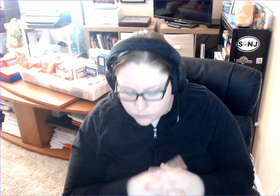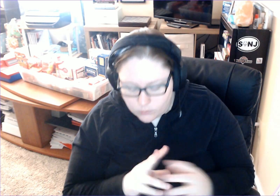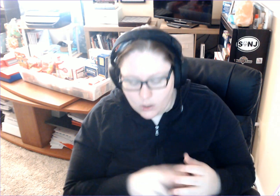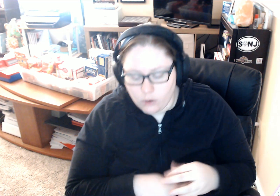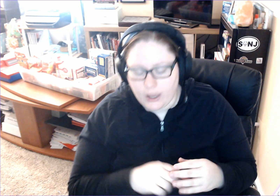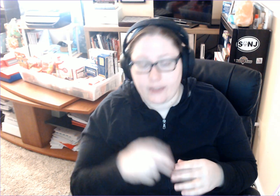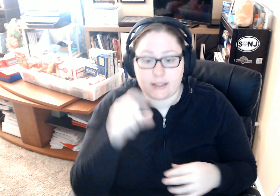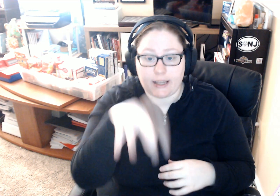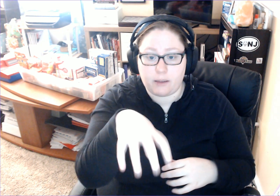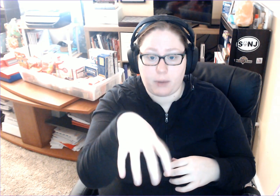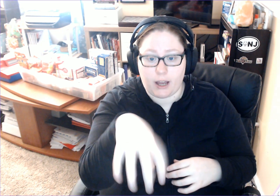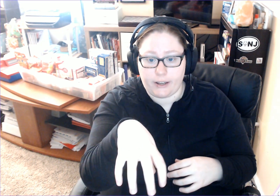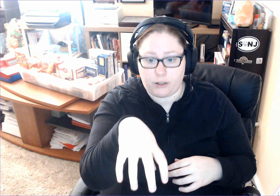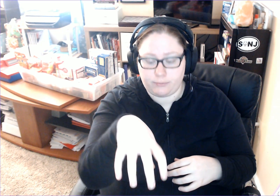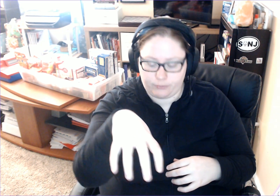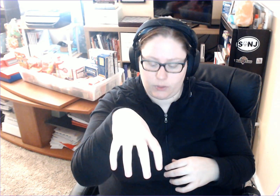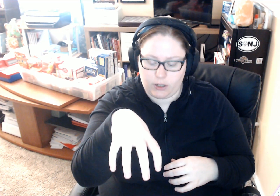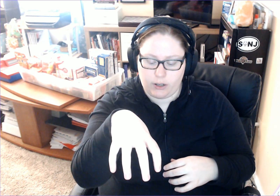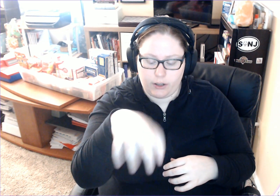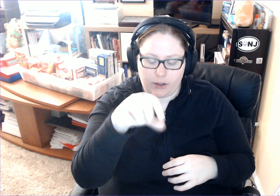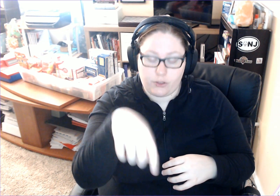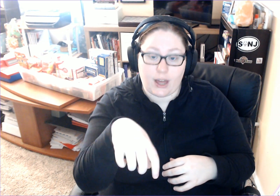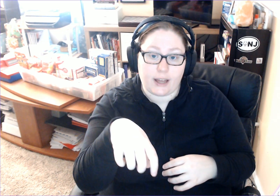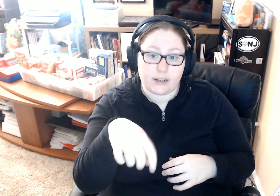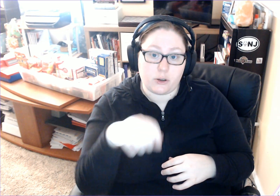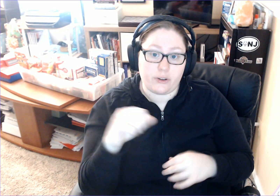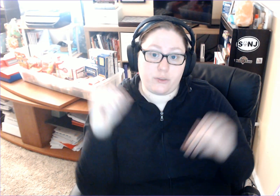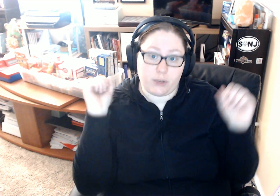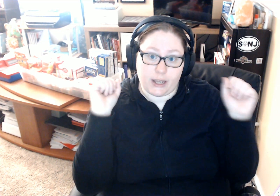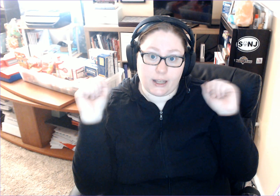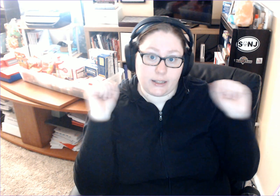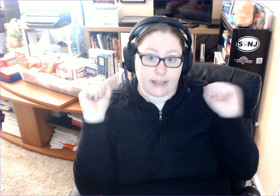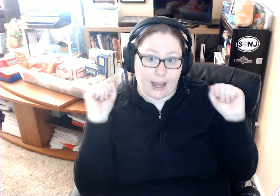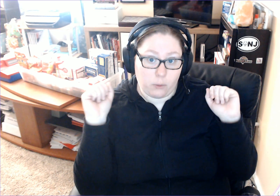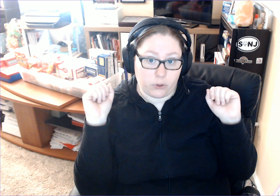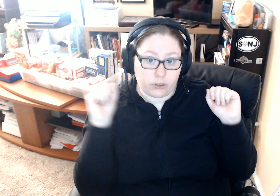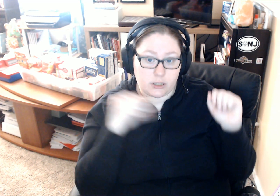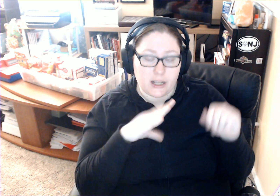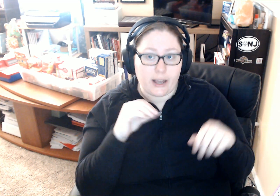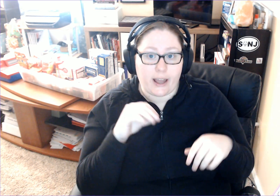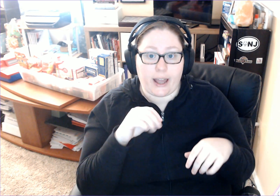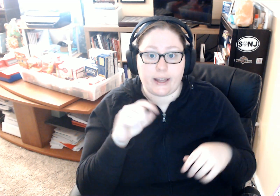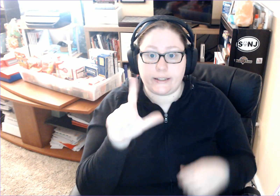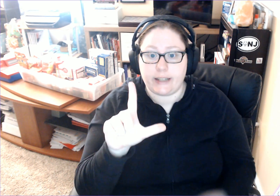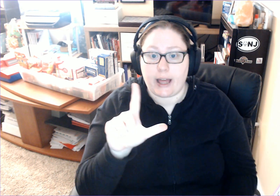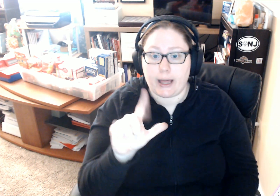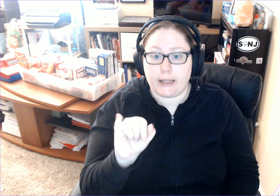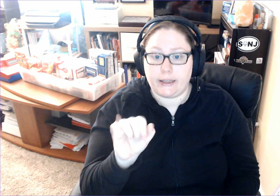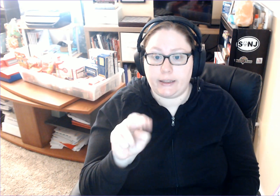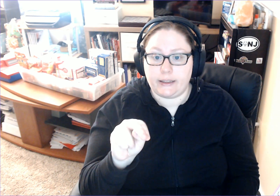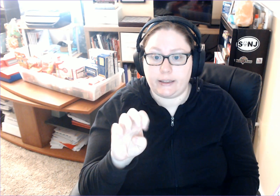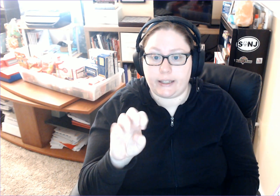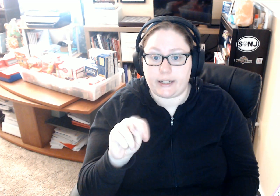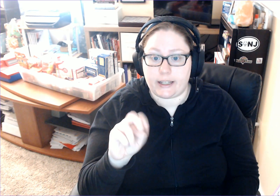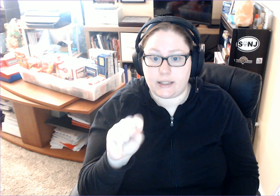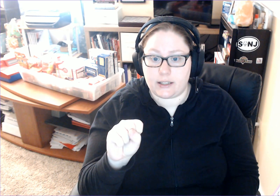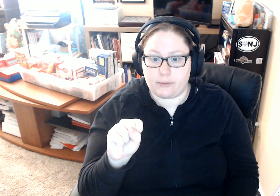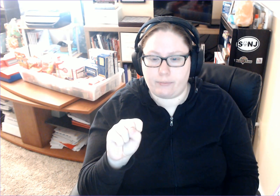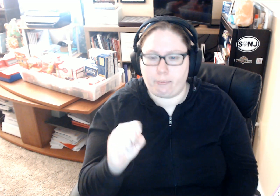Okay, the second pile. That is going to be towels and linens, which